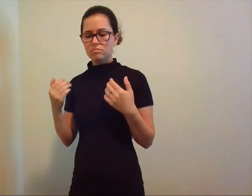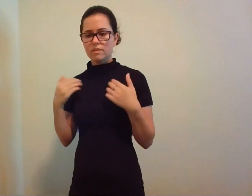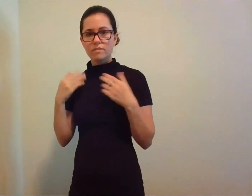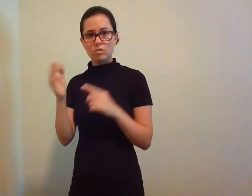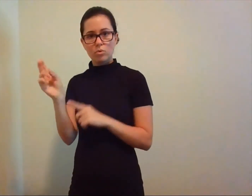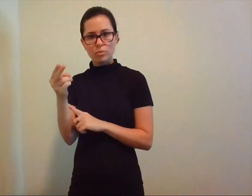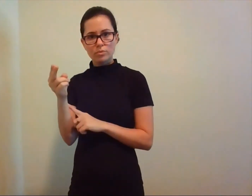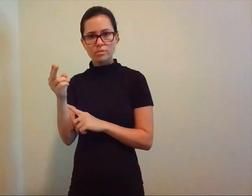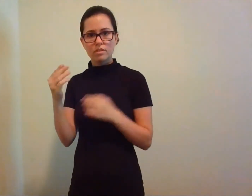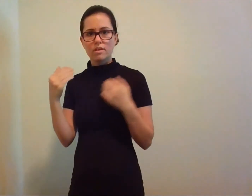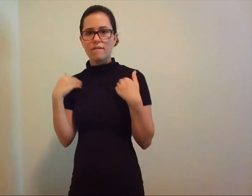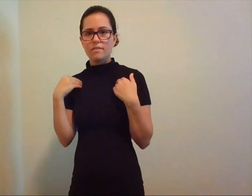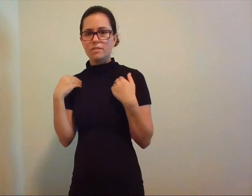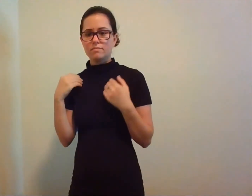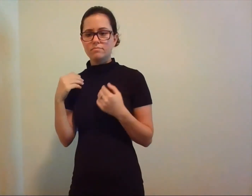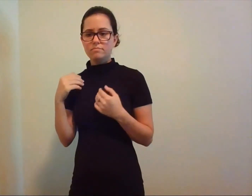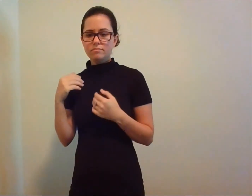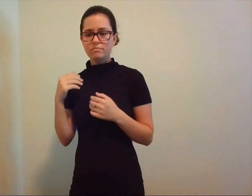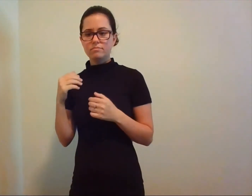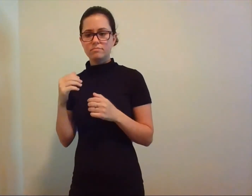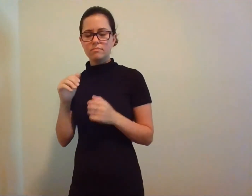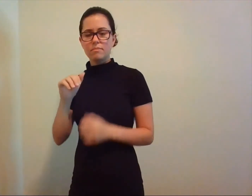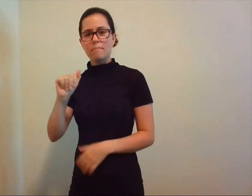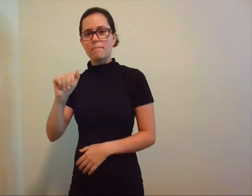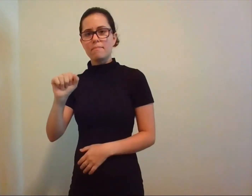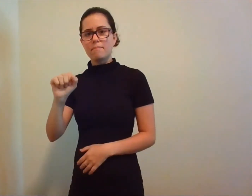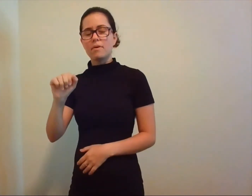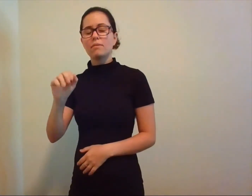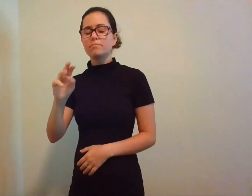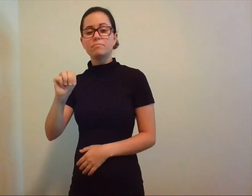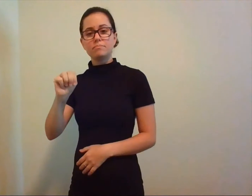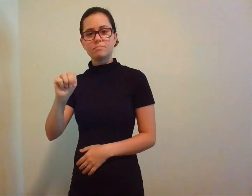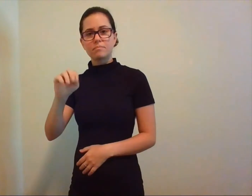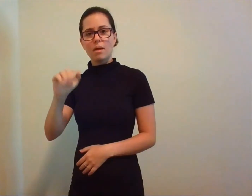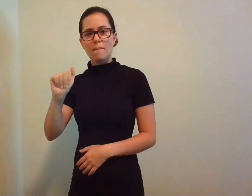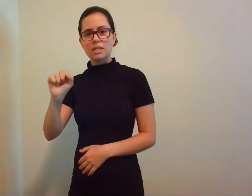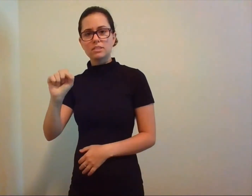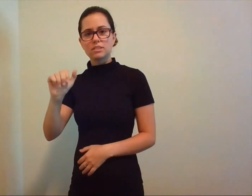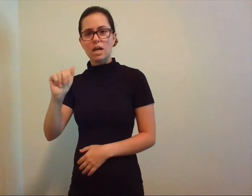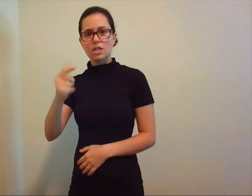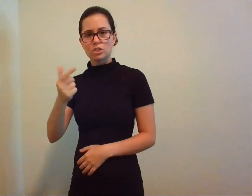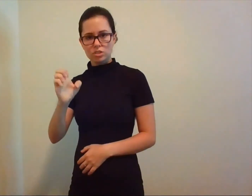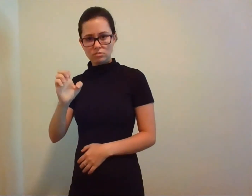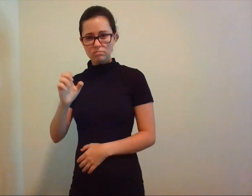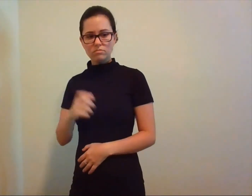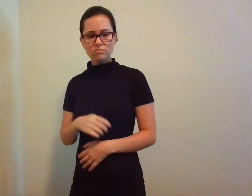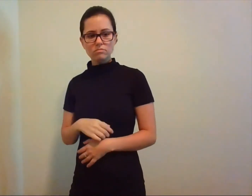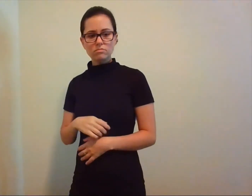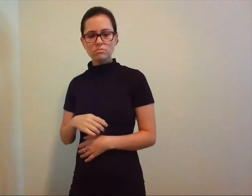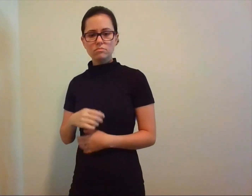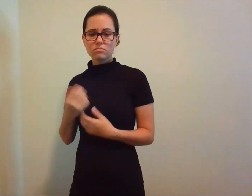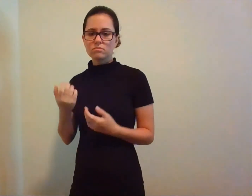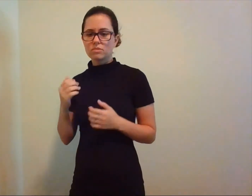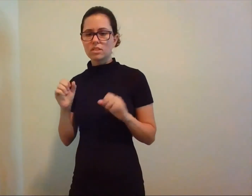No, there's other ways to get a massage. Okay, all right. So we went to this, but they had this incredible